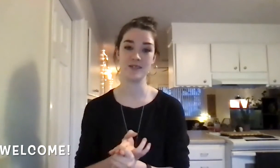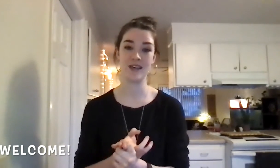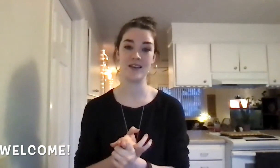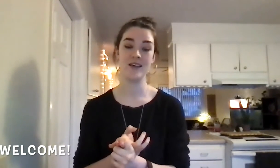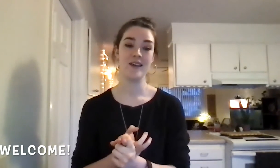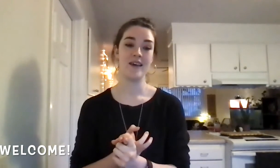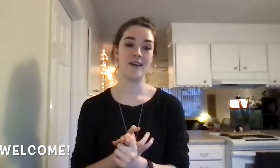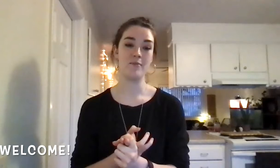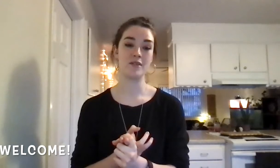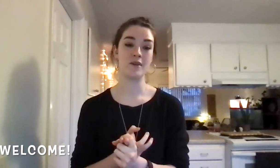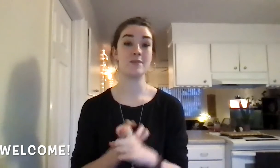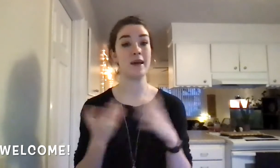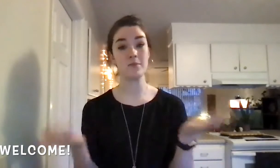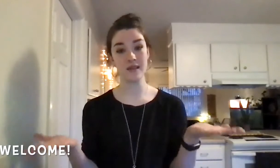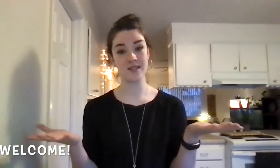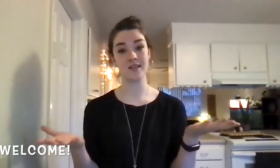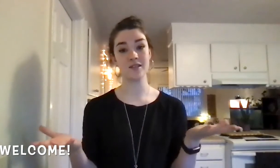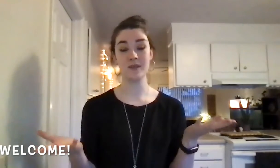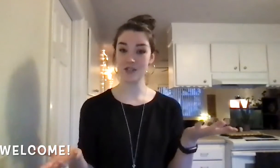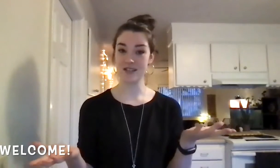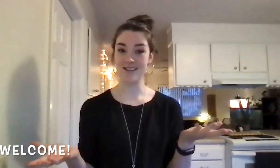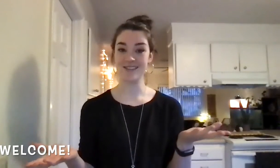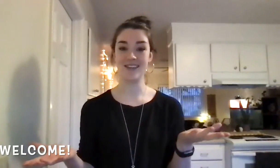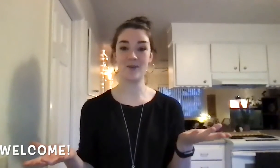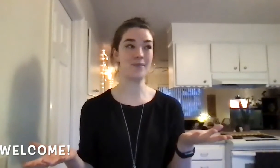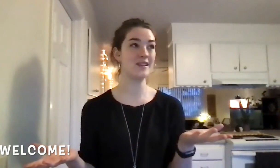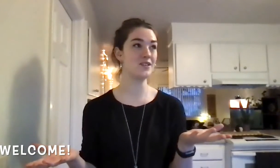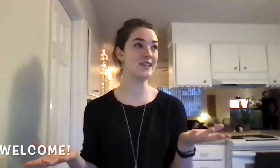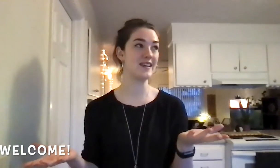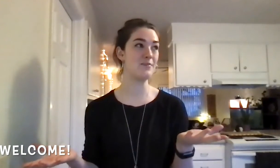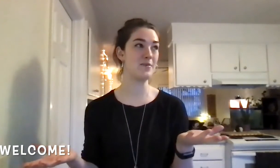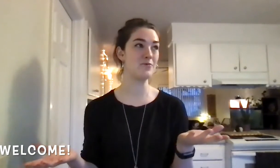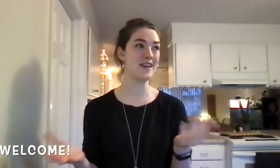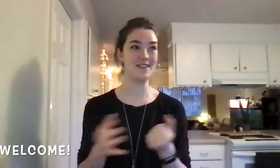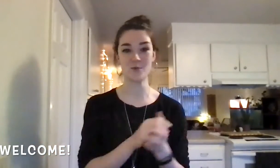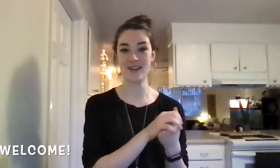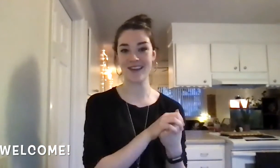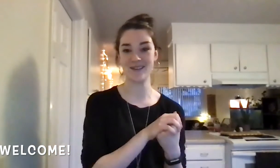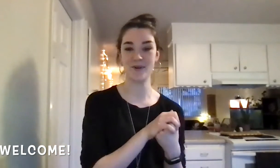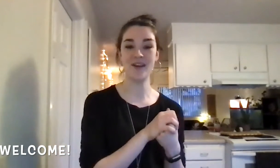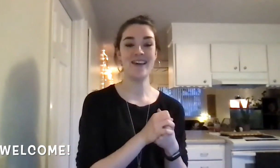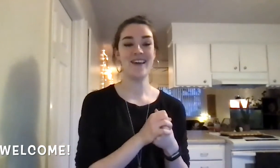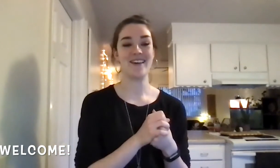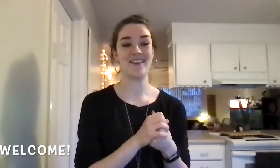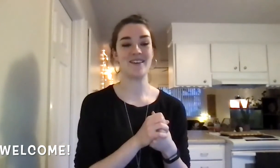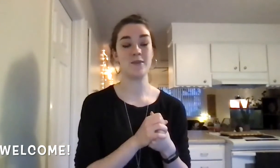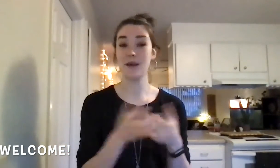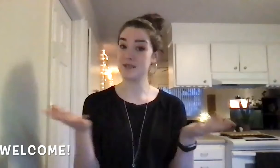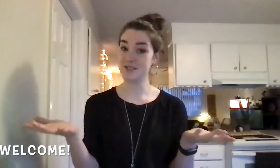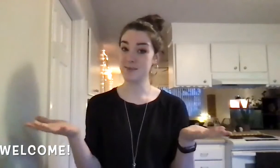outside, so it inspired me to learn some nature signs. It's looking like it might be rainy this weekend, but you might want to still spend